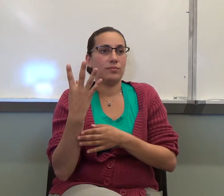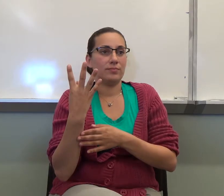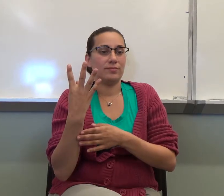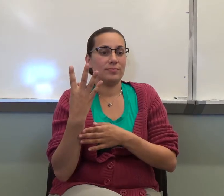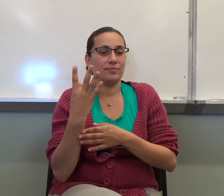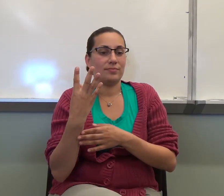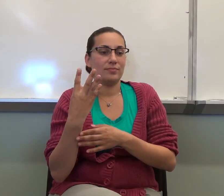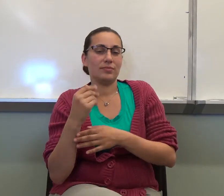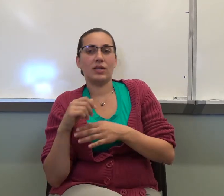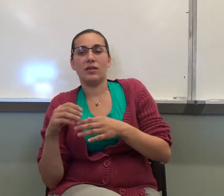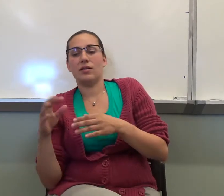7.